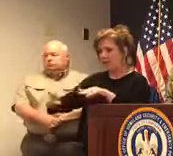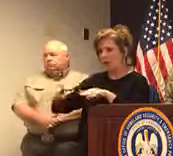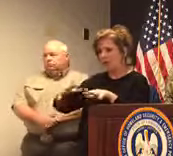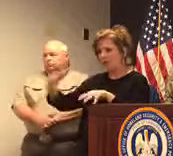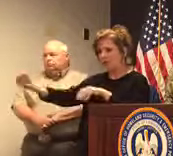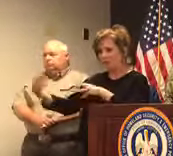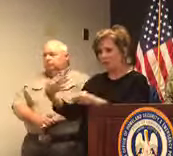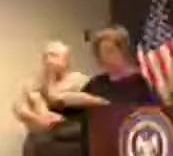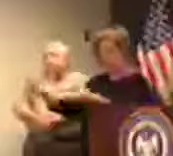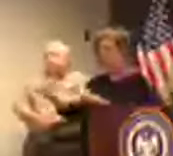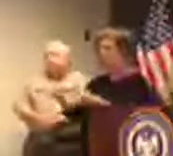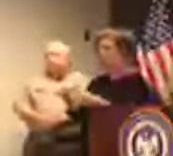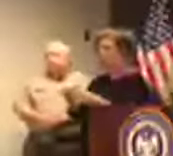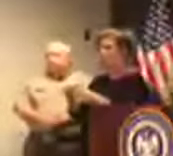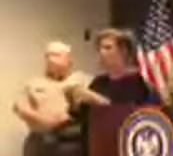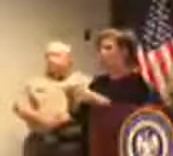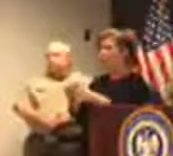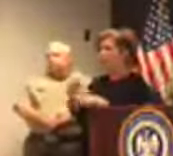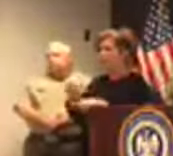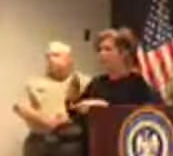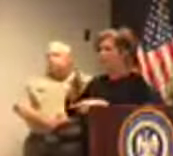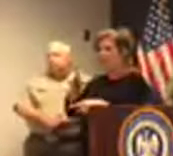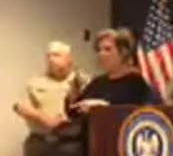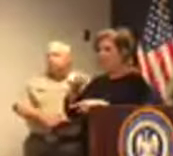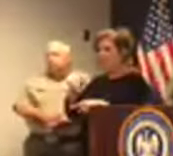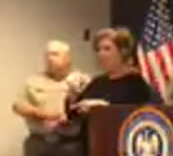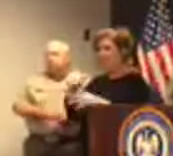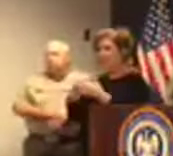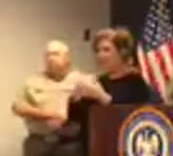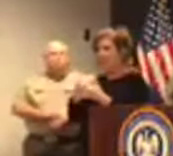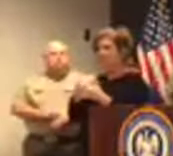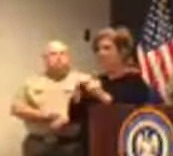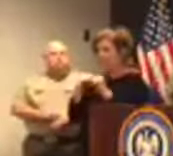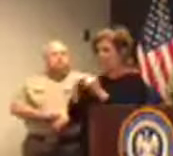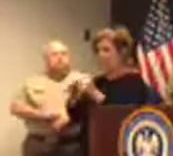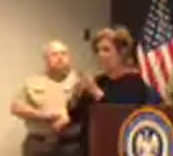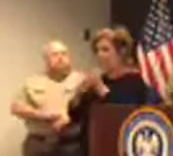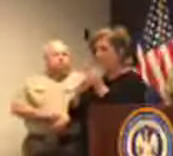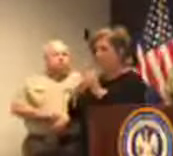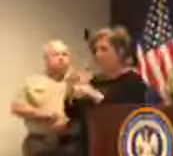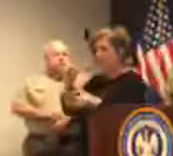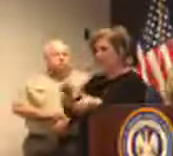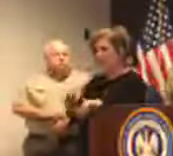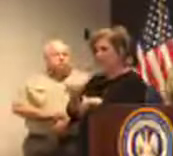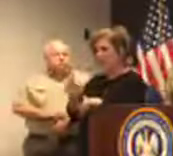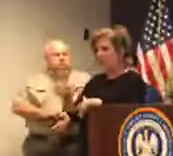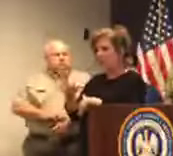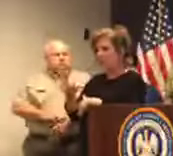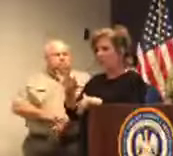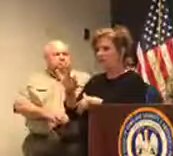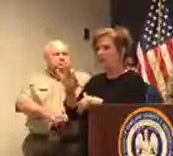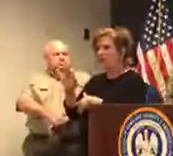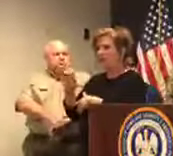do continue to have their mandatory evacuation south of Carnarvon and Oakville.